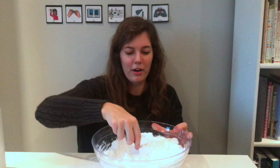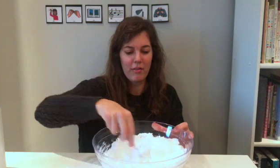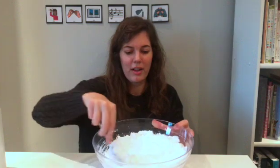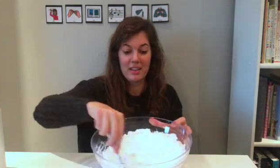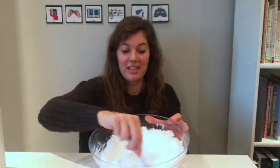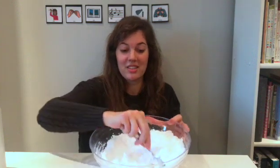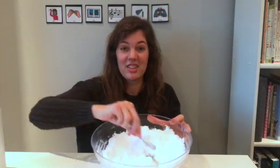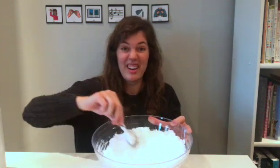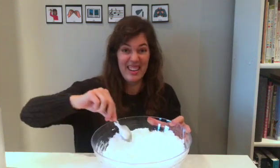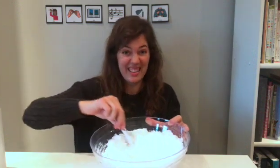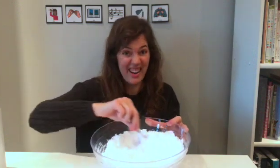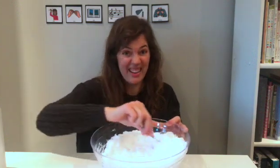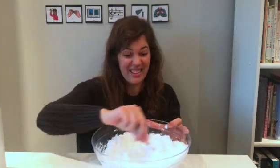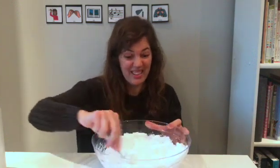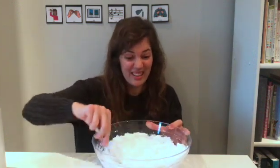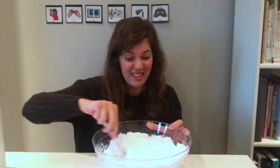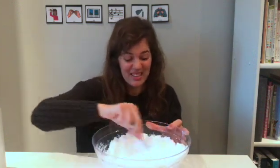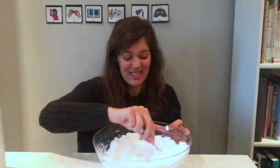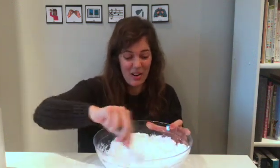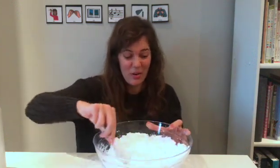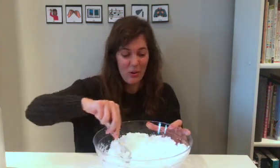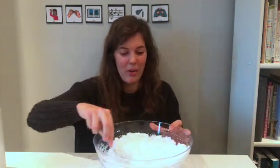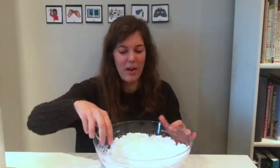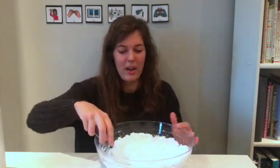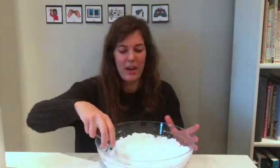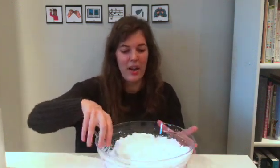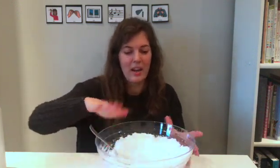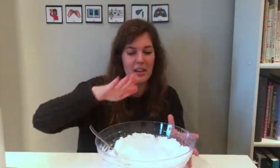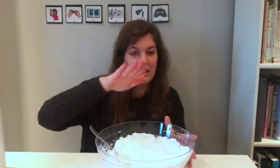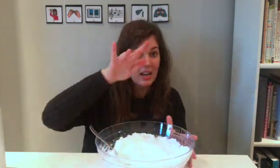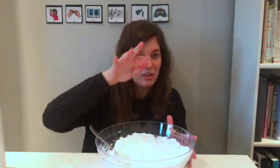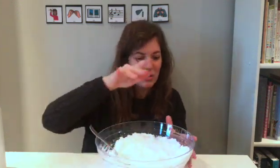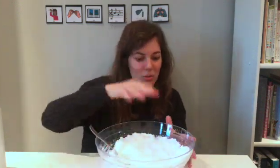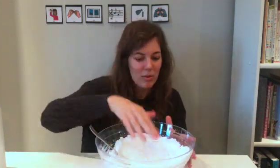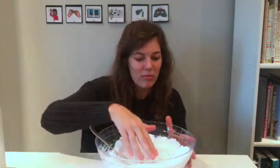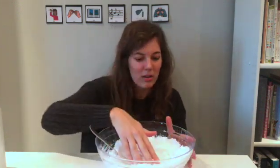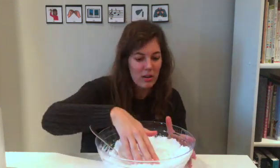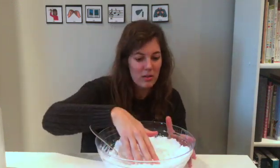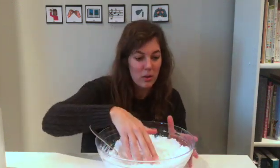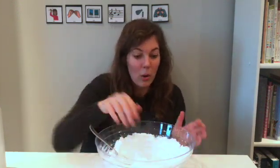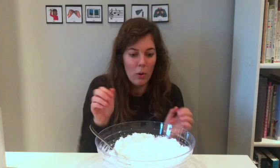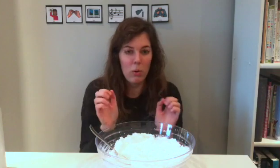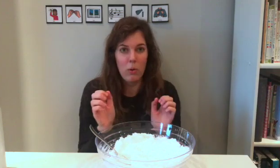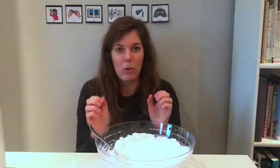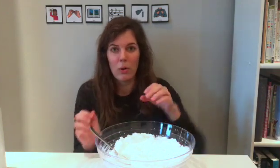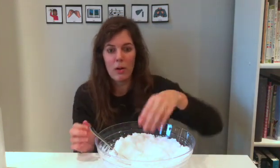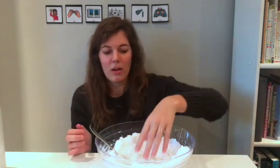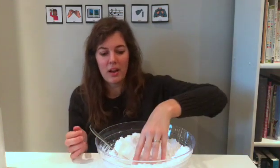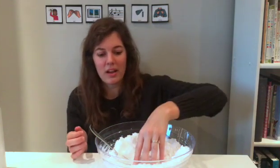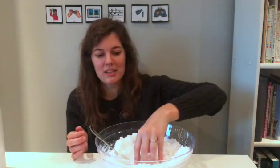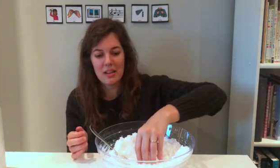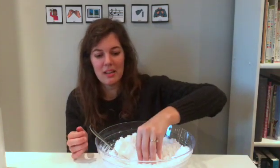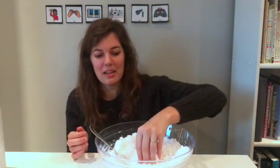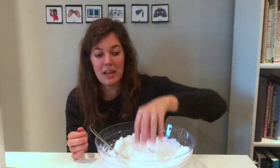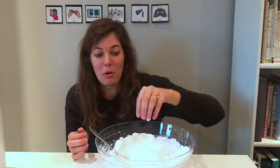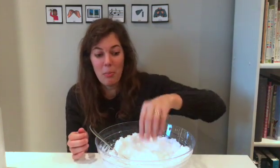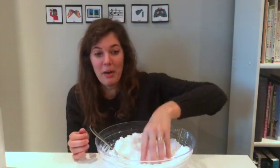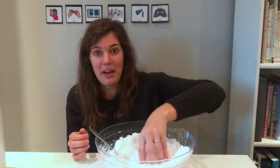Perfect, it's starting to kinda look like snow. And I'm gonna touch it with my fingers. It's a little bit